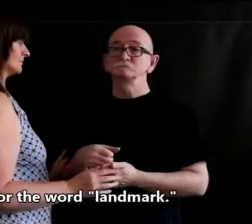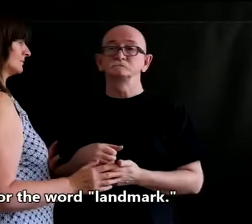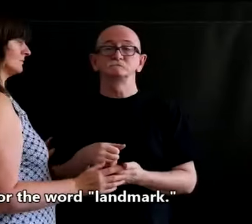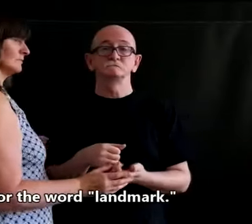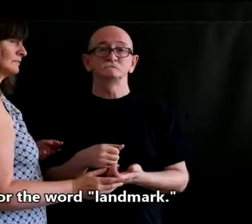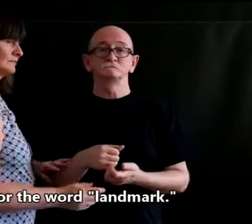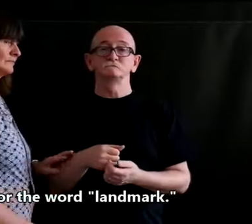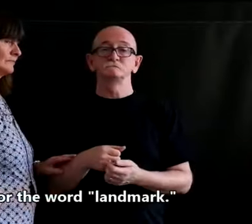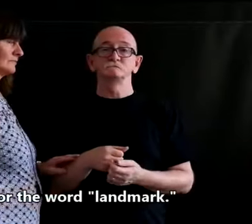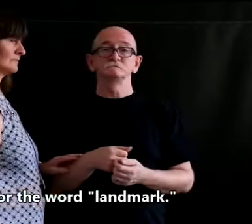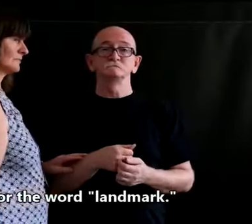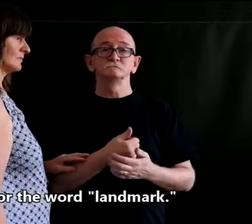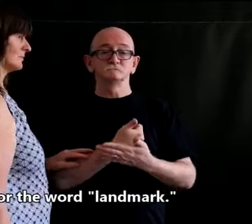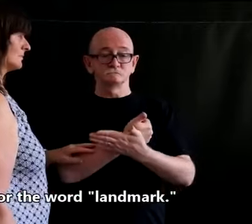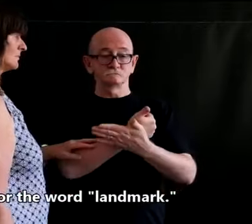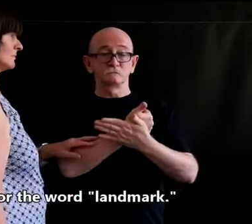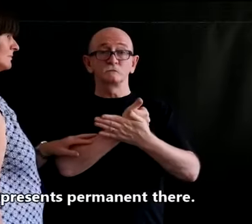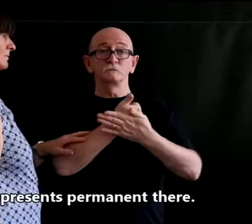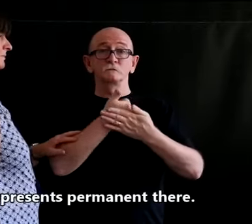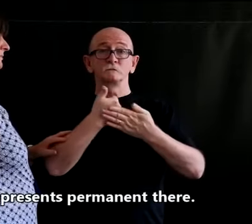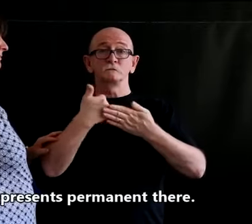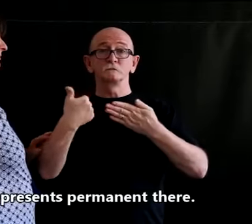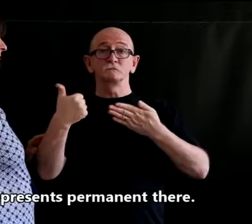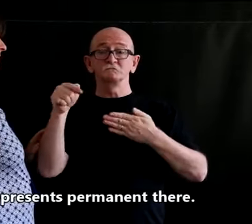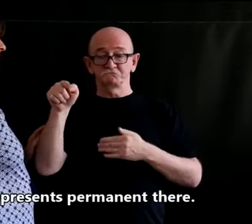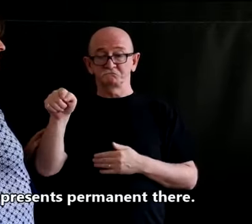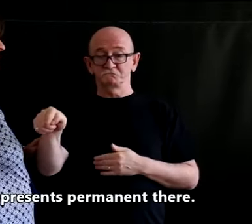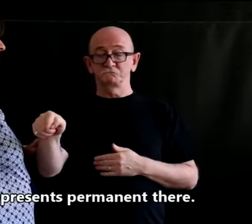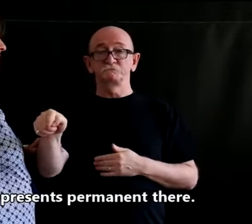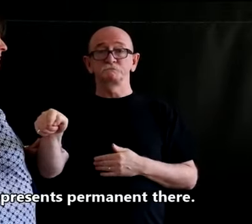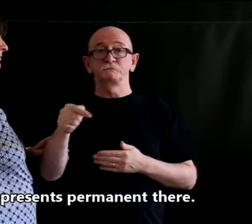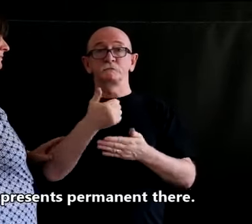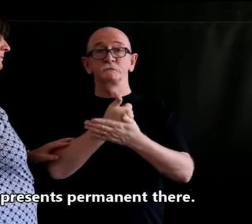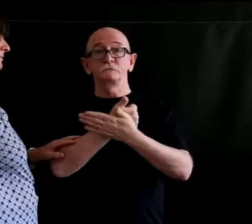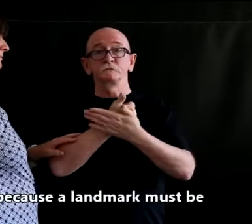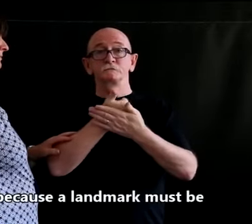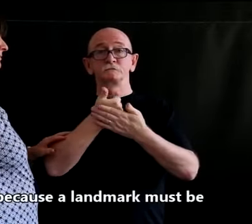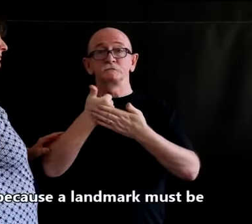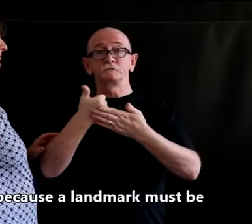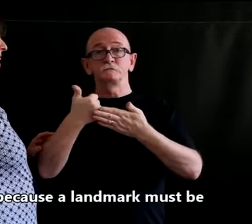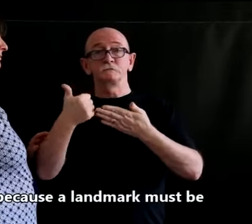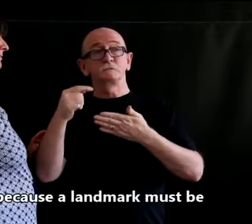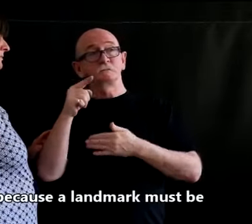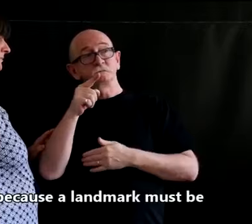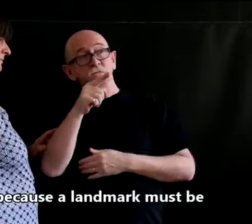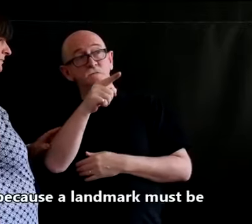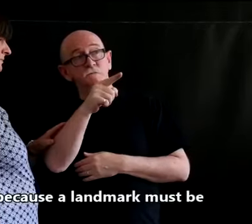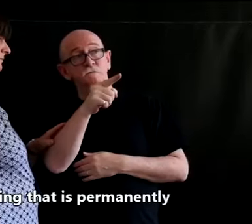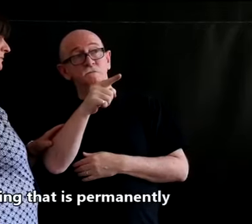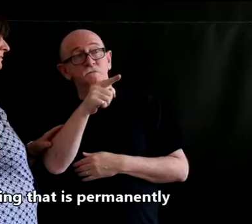word landmark. The sign represents permanent there, and that is because a landmark must be something